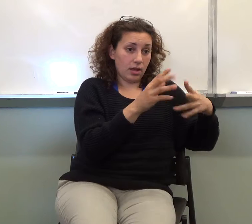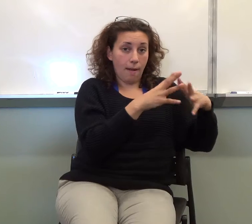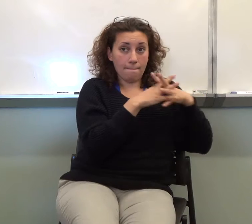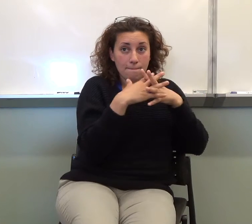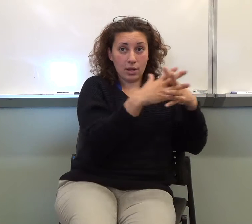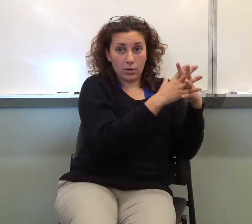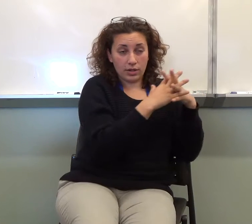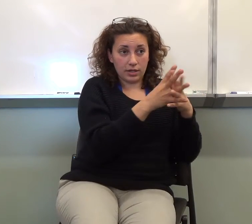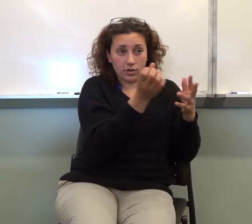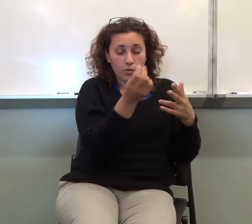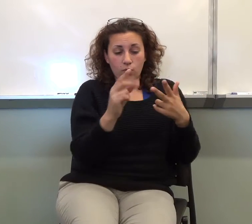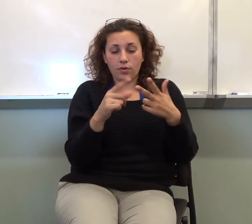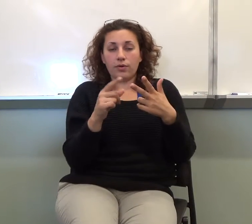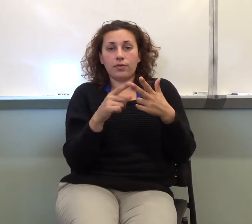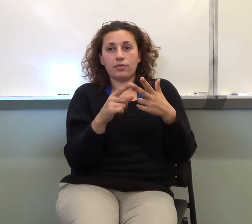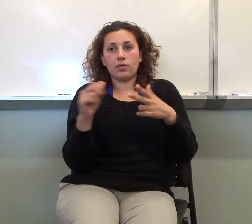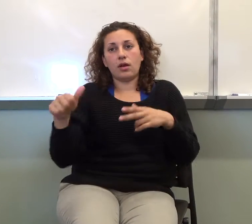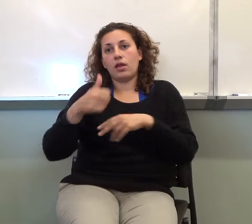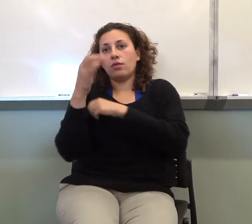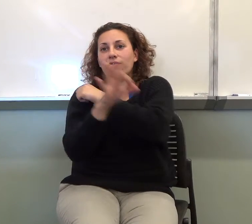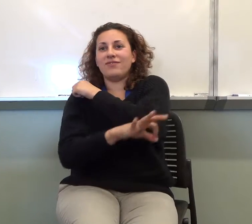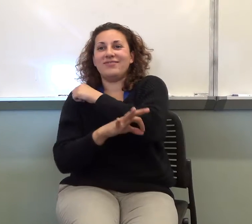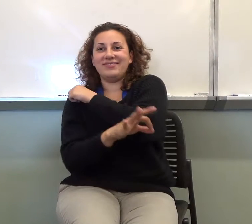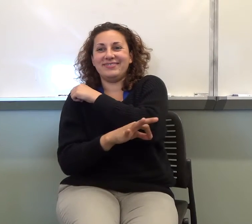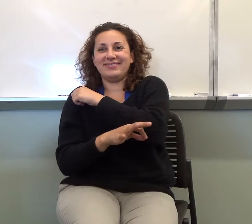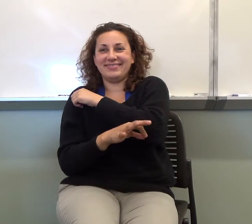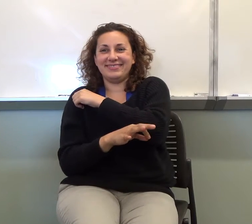foreign country. The table gives the results, and it looks like this.